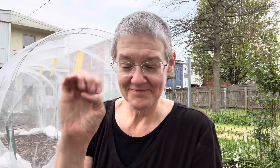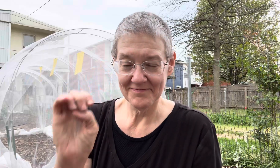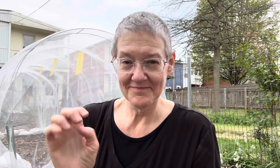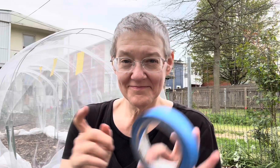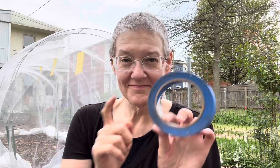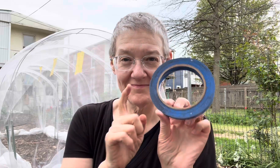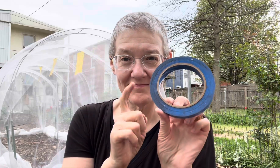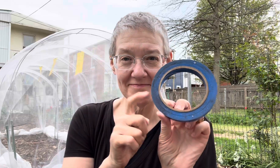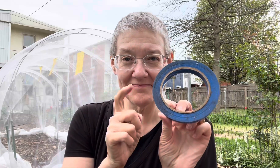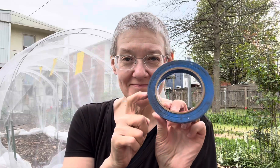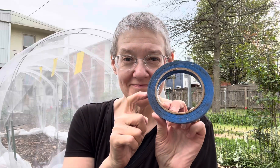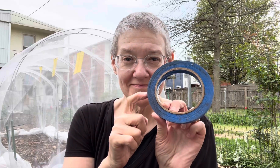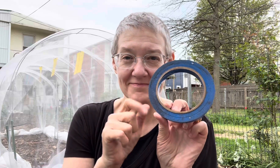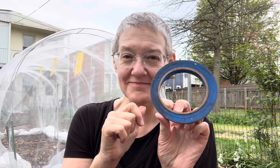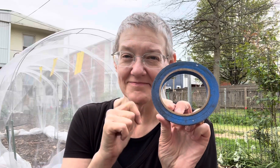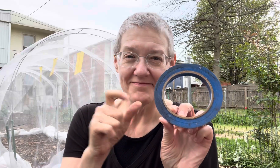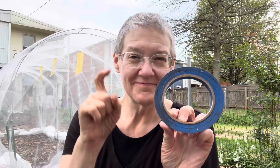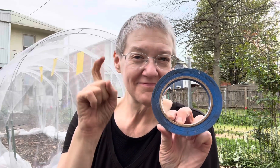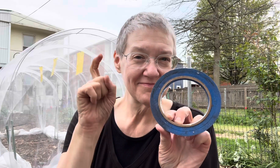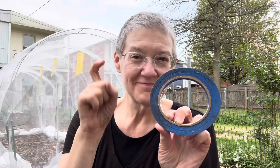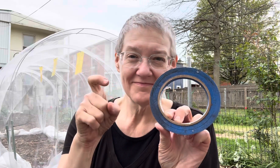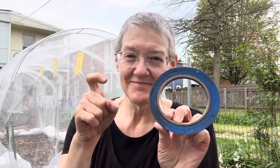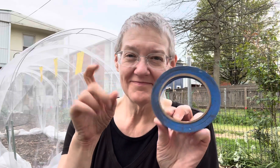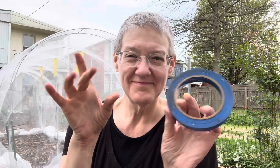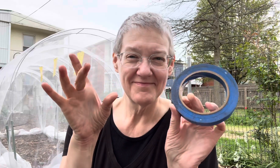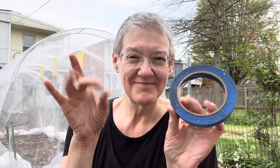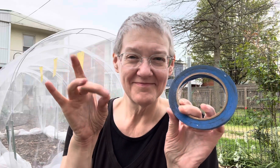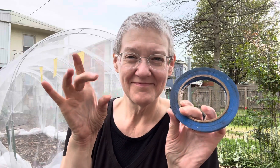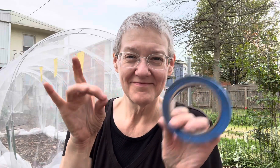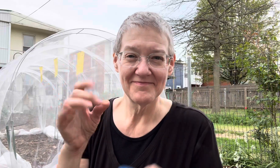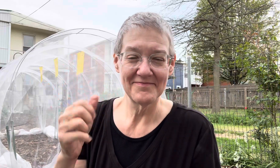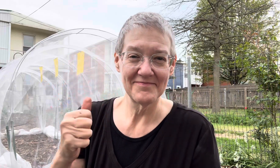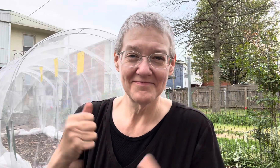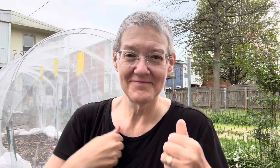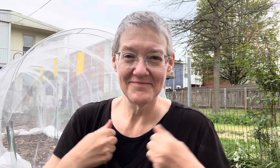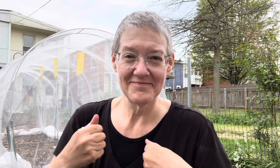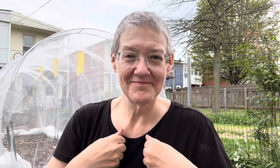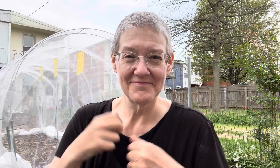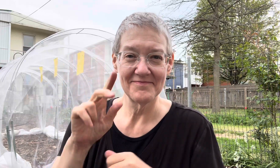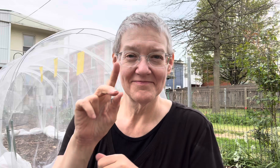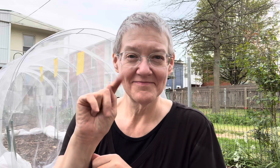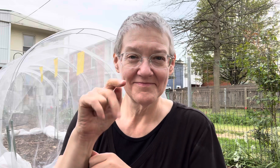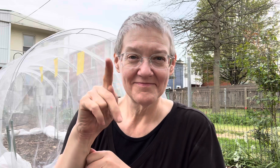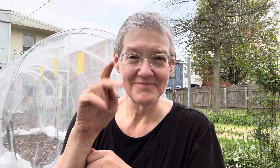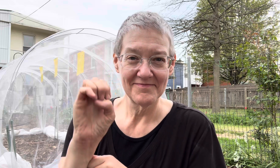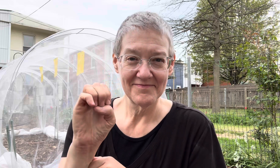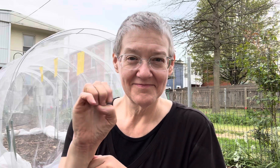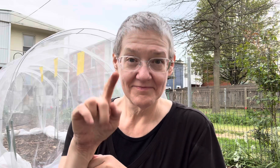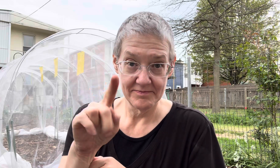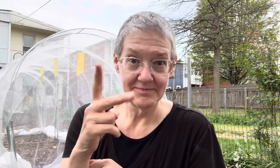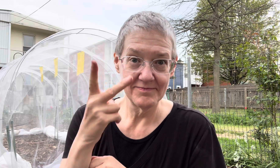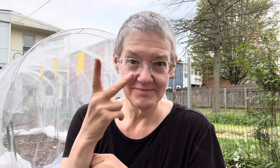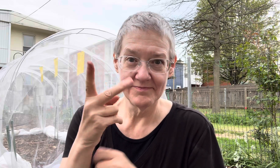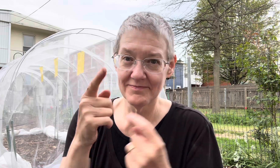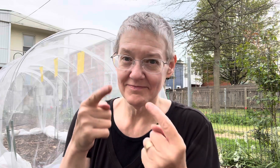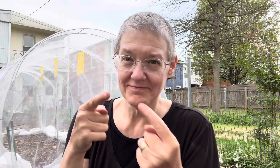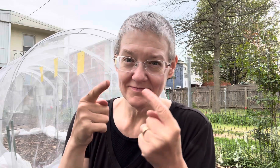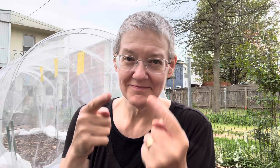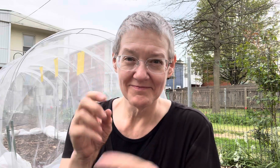with painter's tape because we don't need a strong sticky tape right now. Not like the Gorilla duct